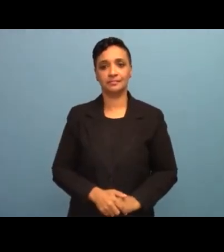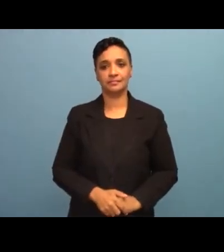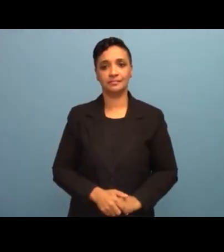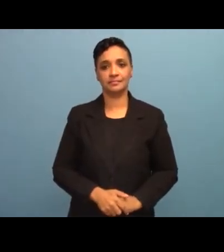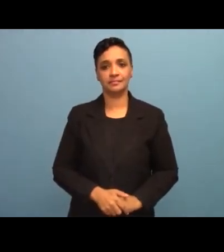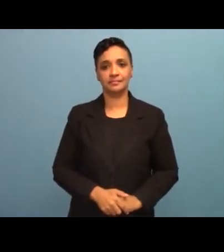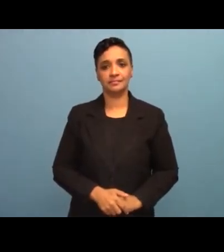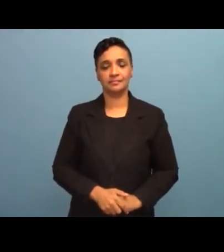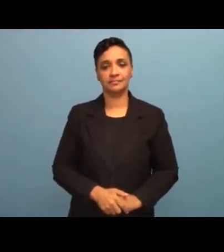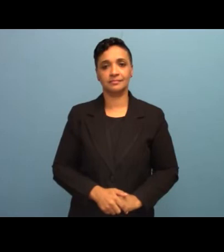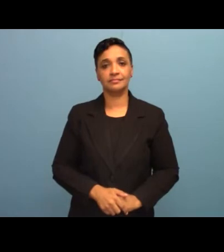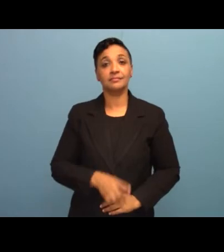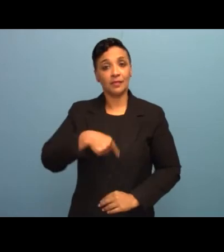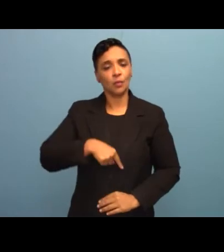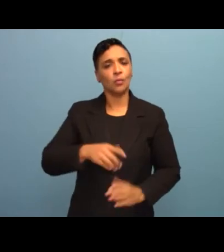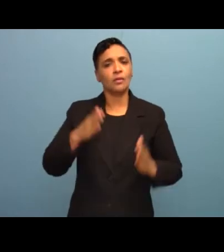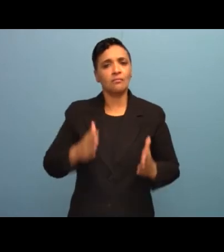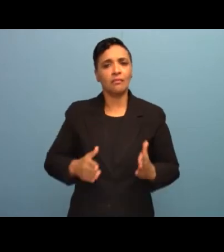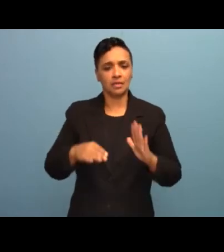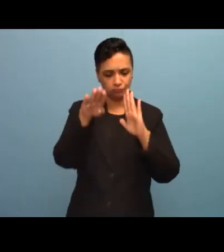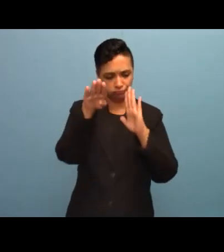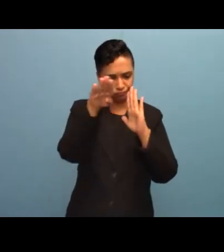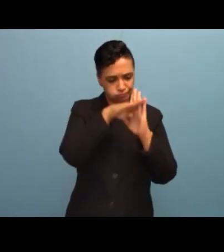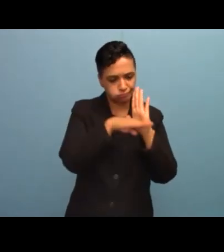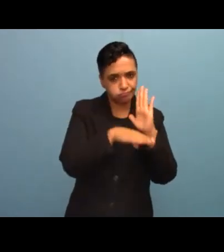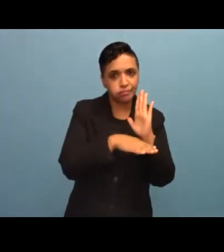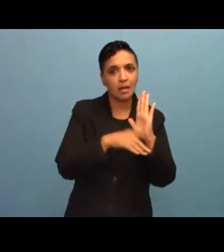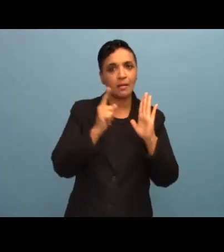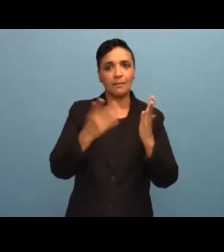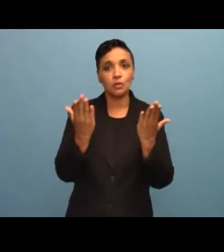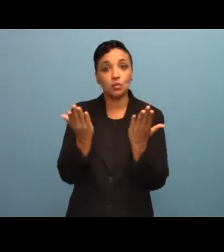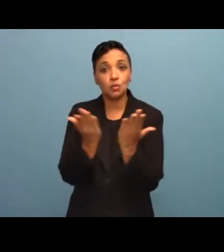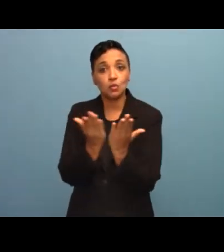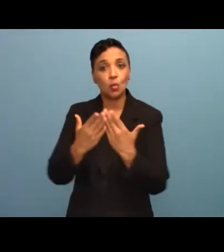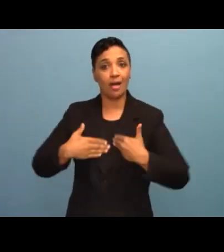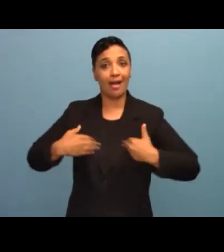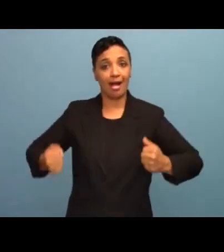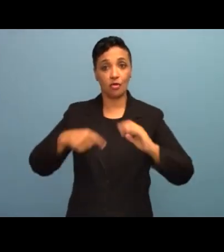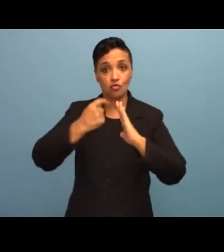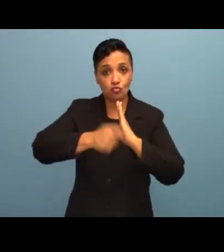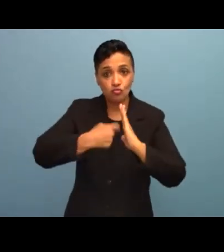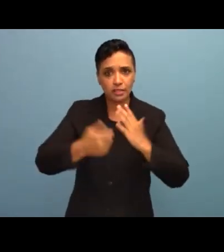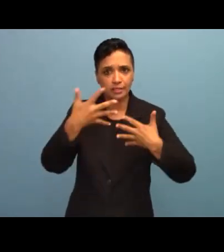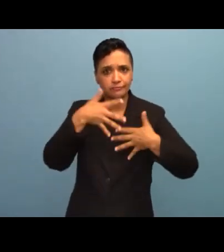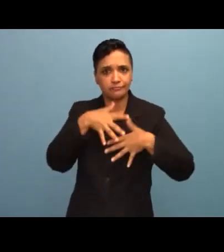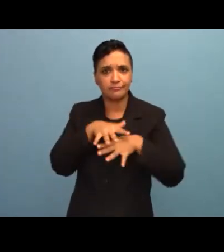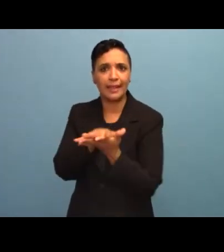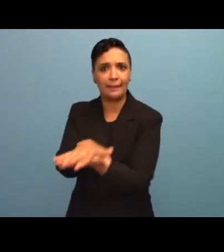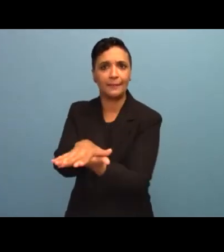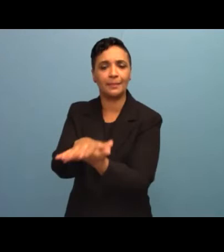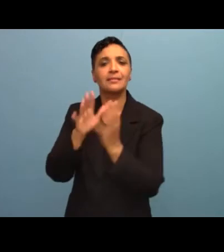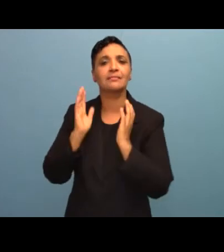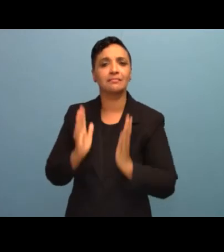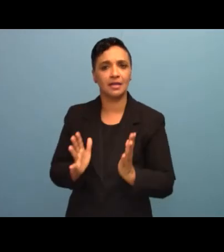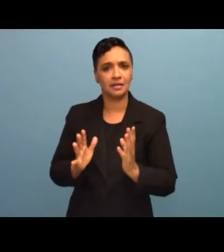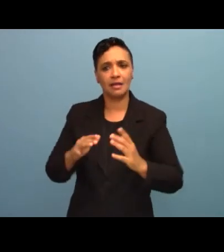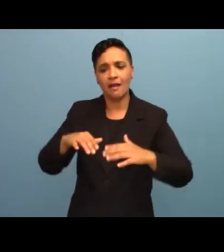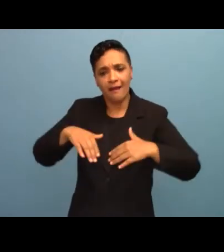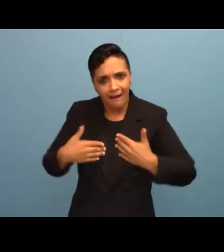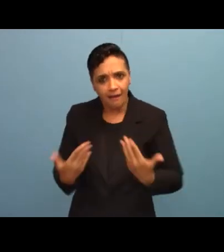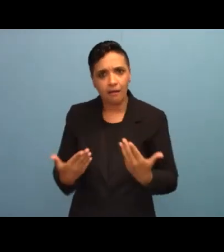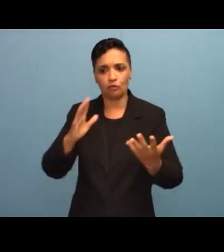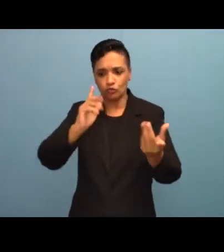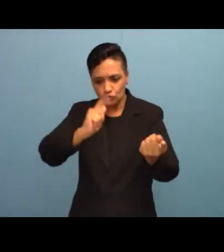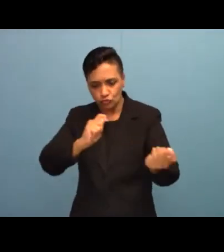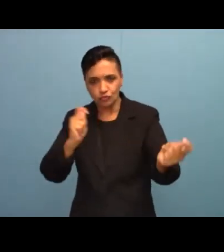and guidance to implement comprehensive school health programs that engage the education sector in sustainable and